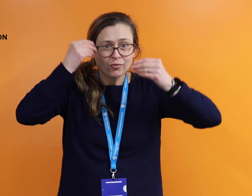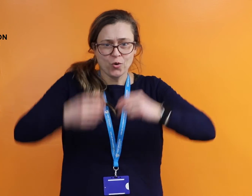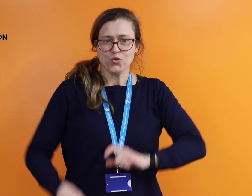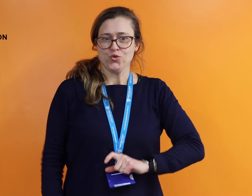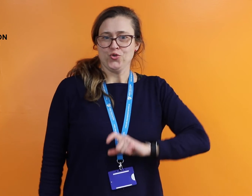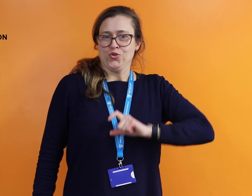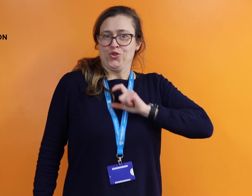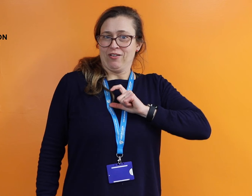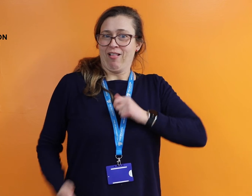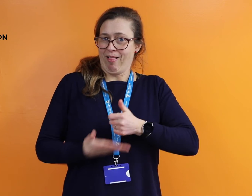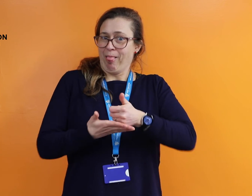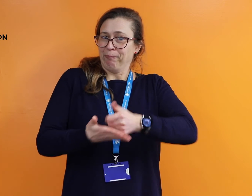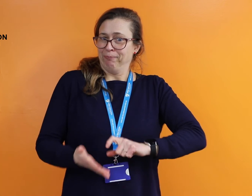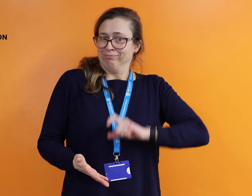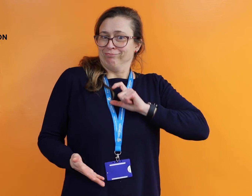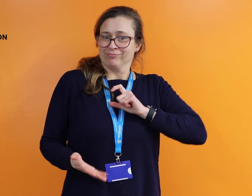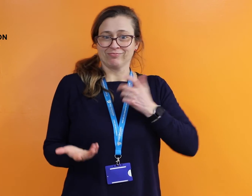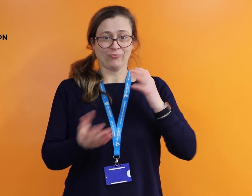So when you learn your BSL